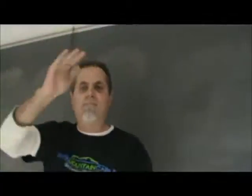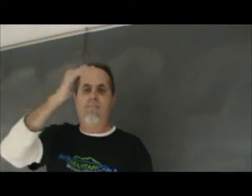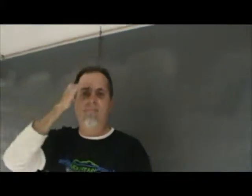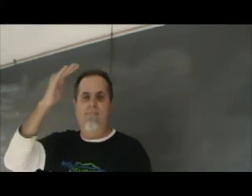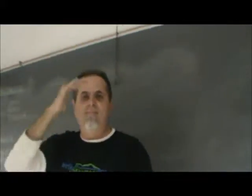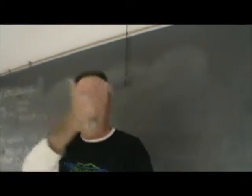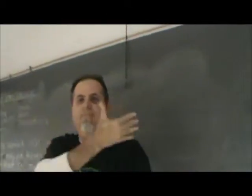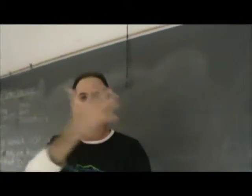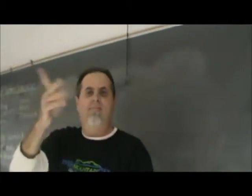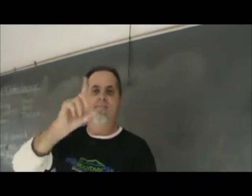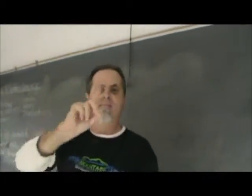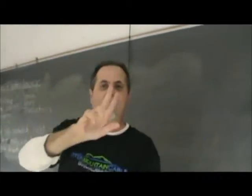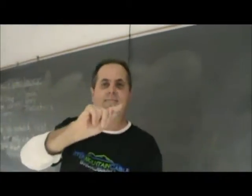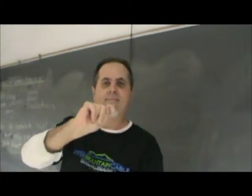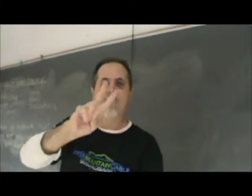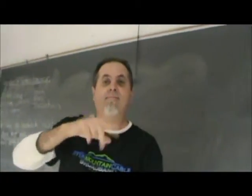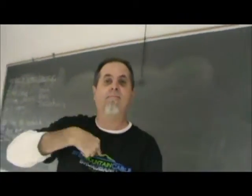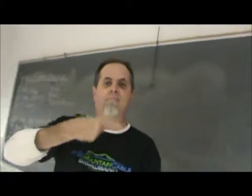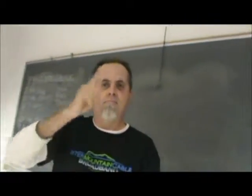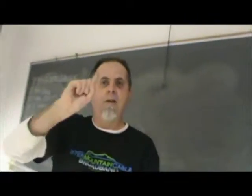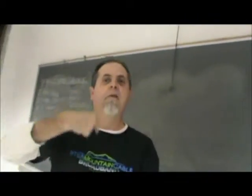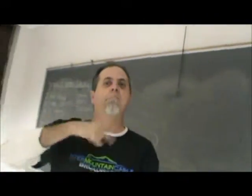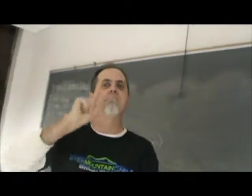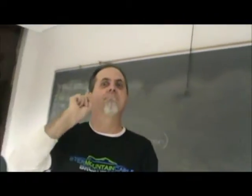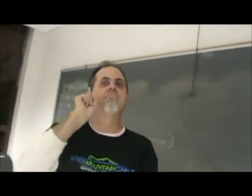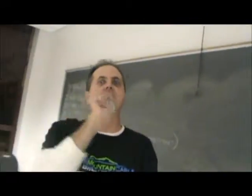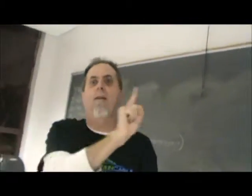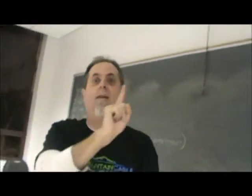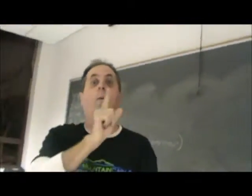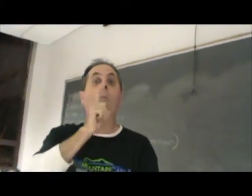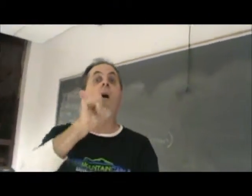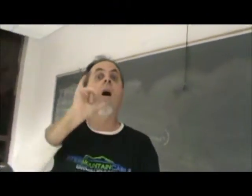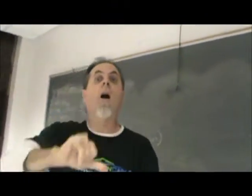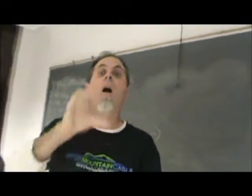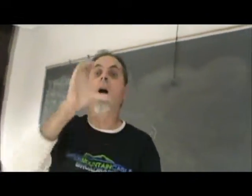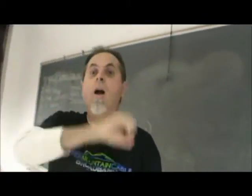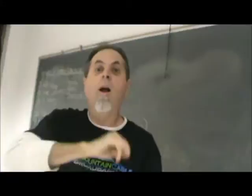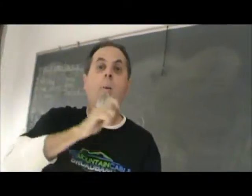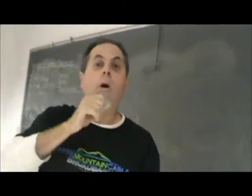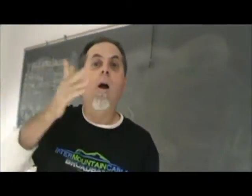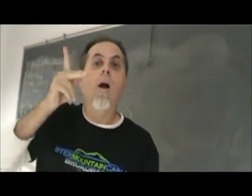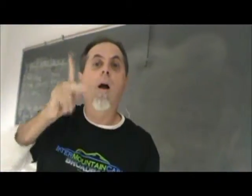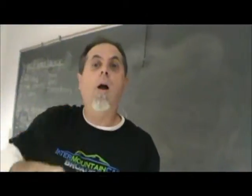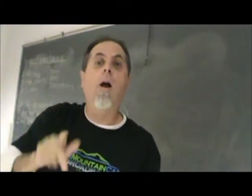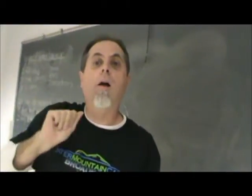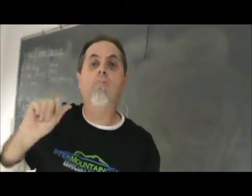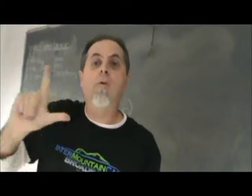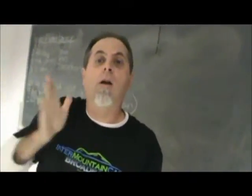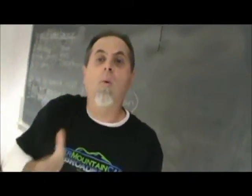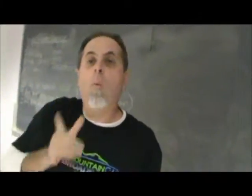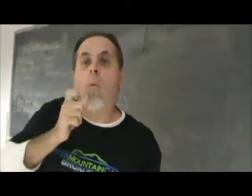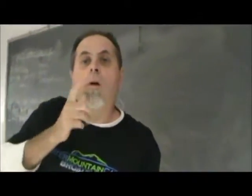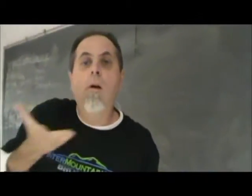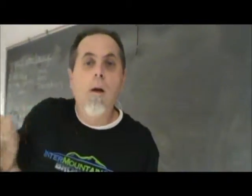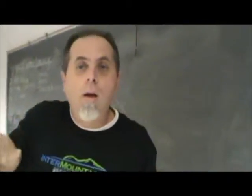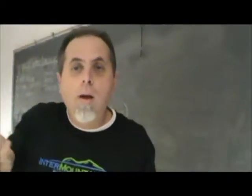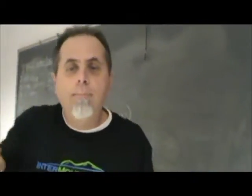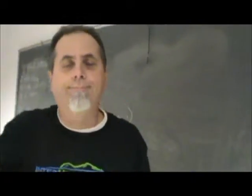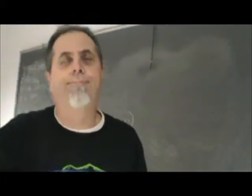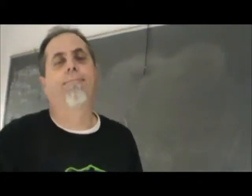text on me. You have 10 multiple choice, 10 true false, 10 fill in the blank, and just 2 essays, which is 5 points each.